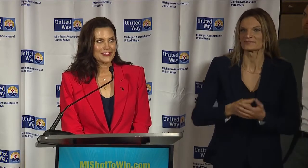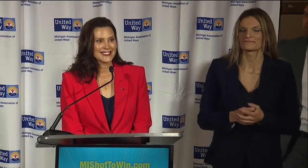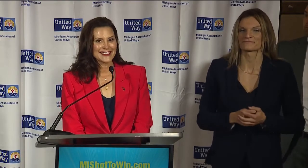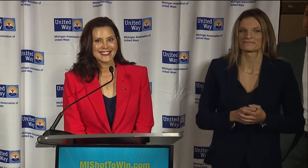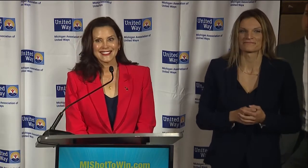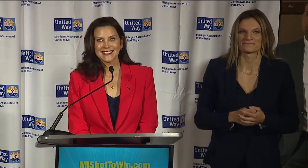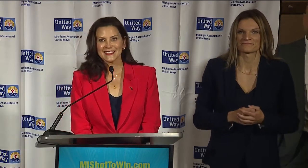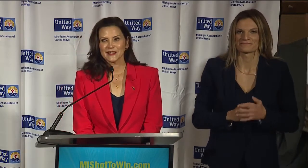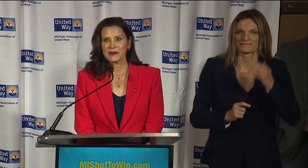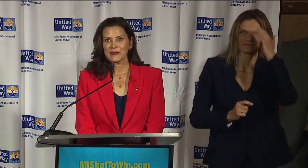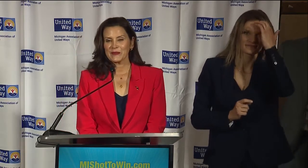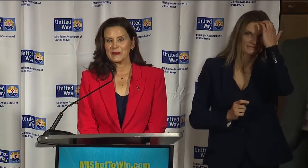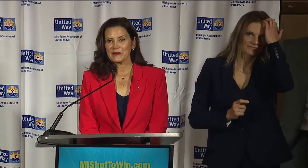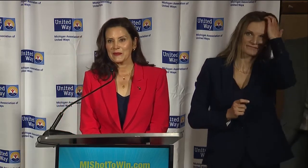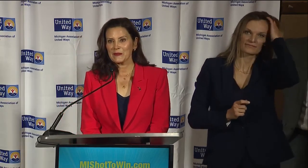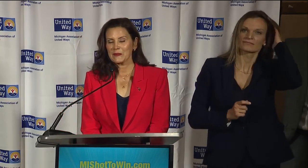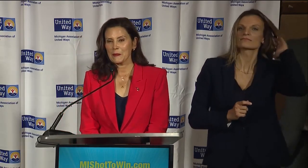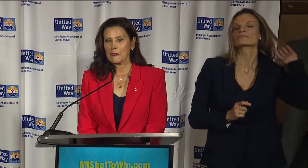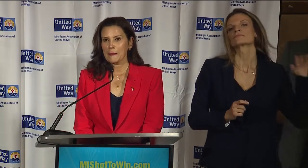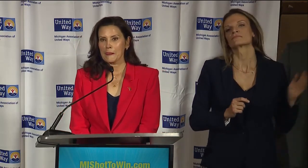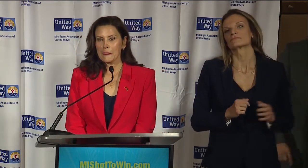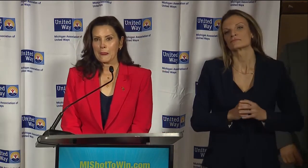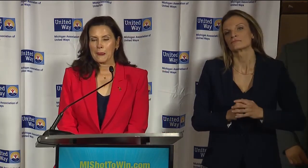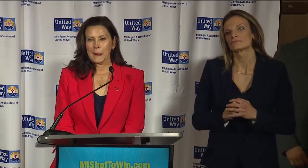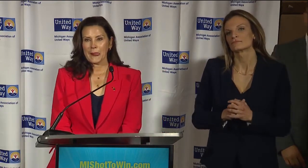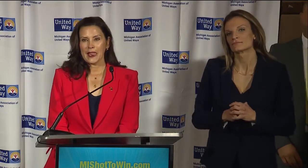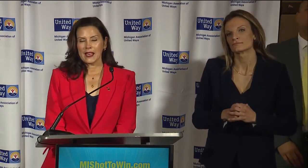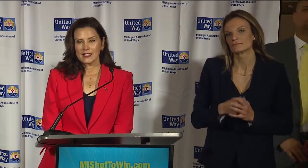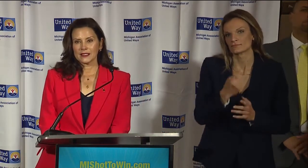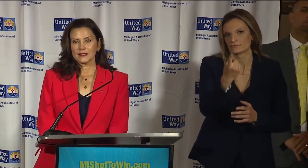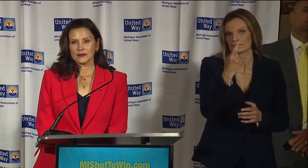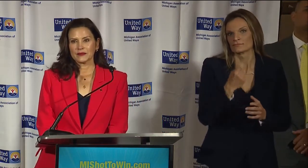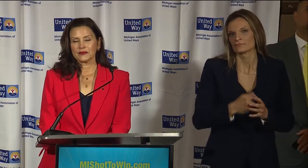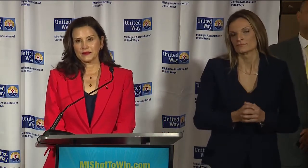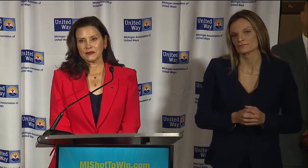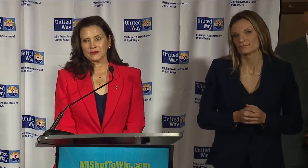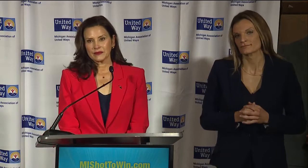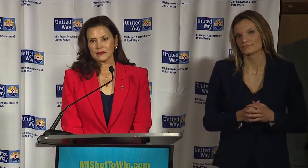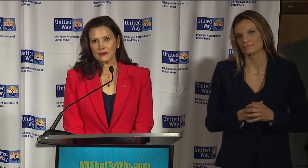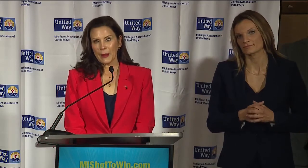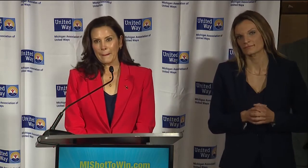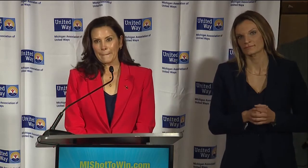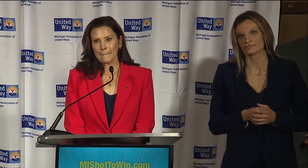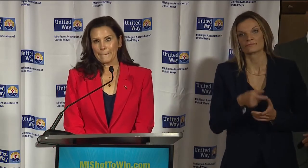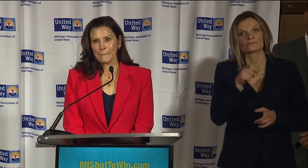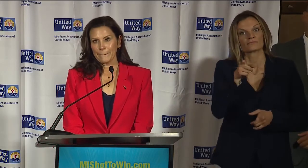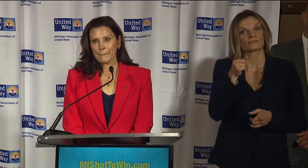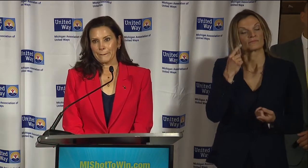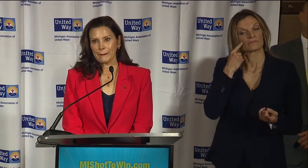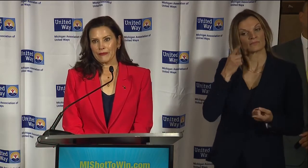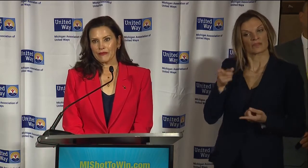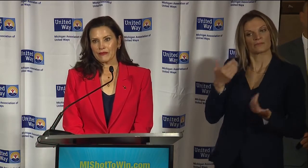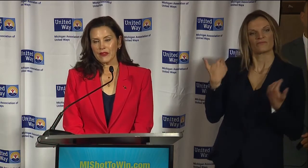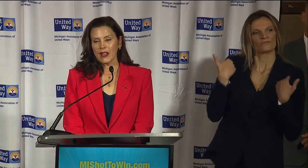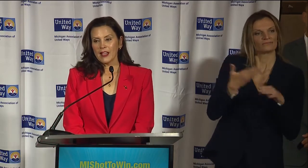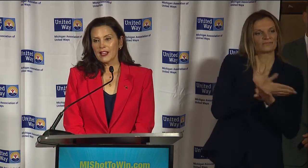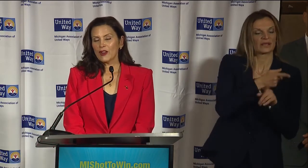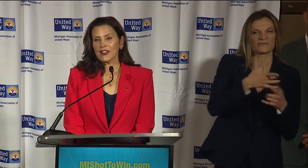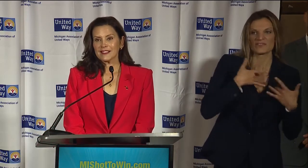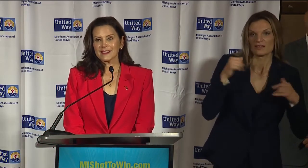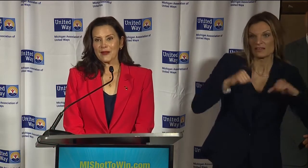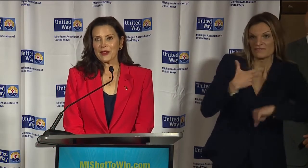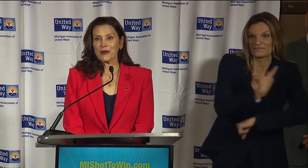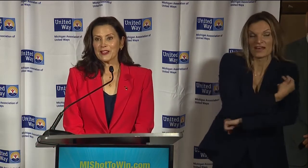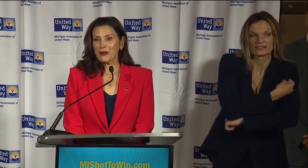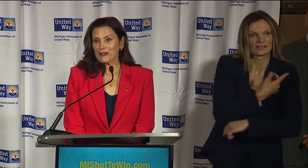about. Governor, what makes you think that people who've decided not to get the vaccine will now do so because of the sweepstakes? You